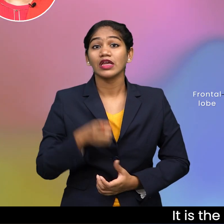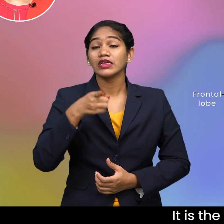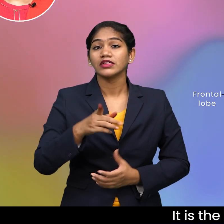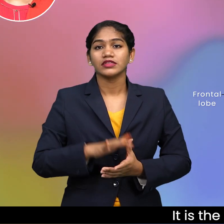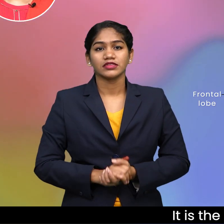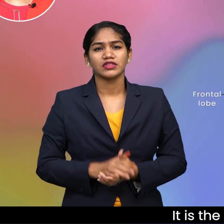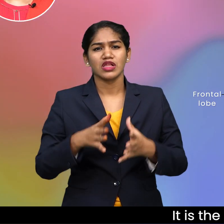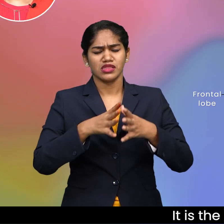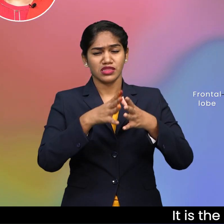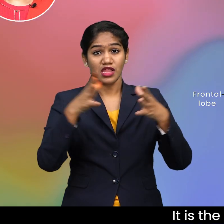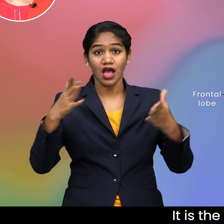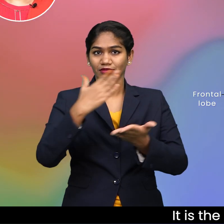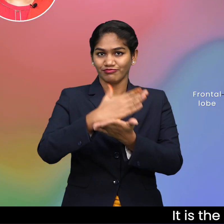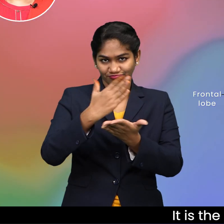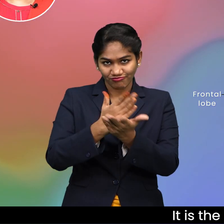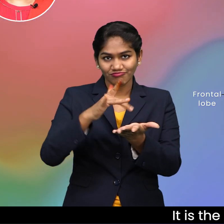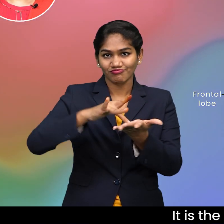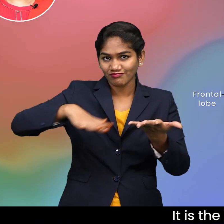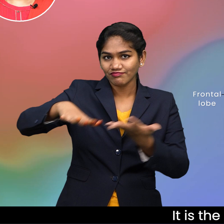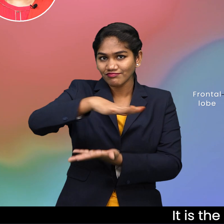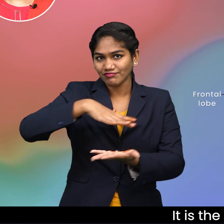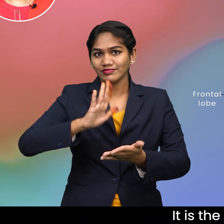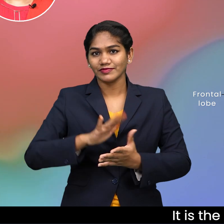It is the largest portion,